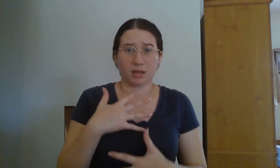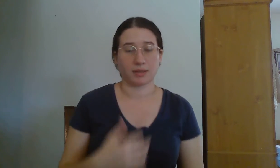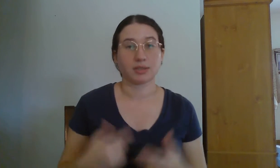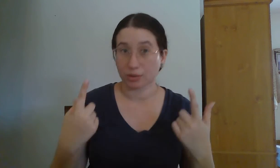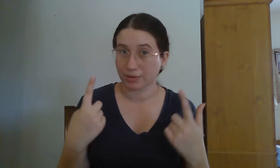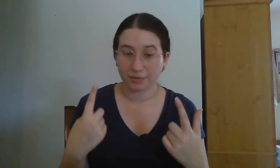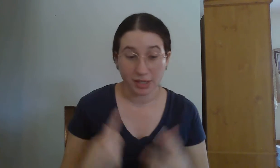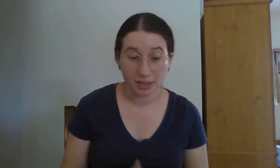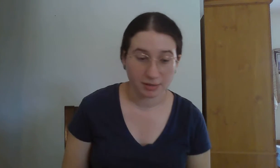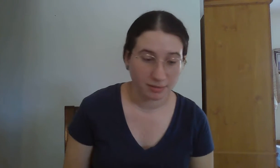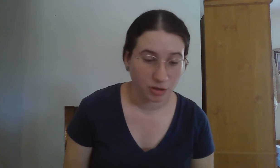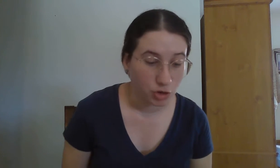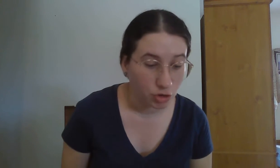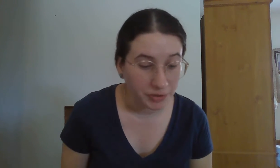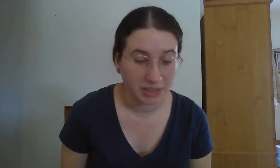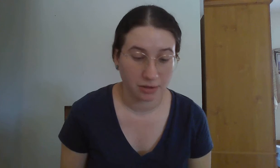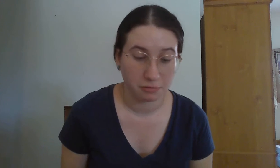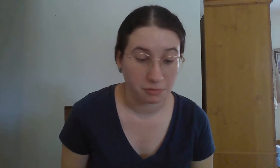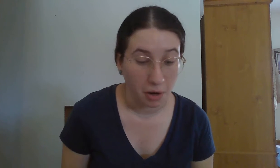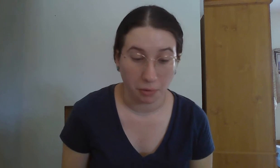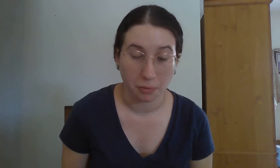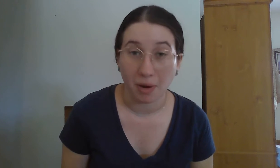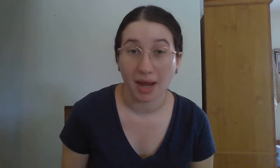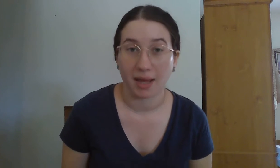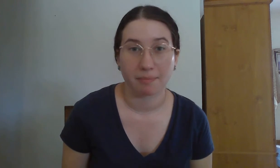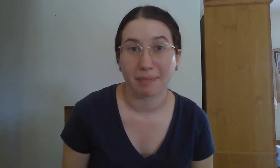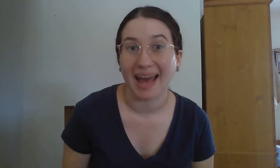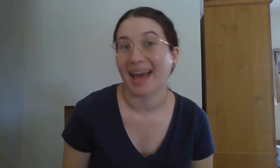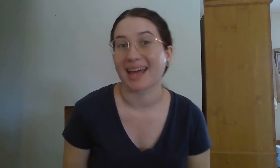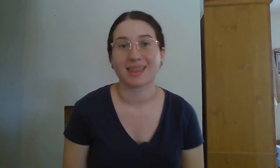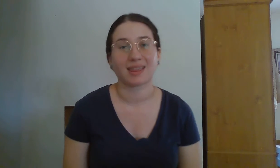All right, show it in the face. Street, road, way, path.